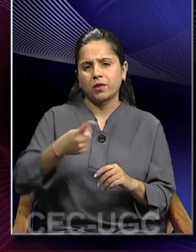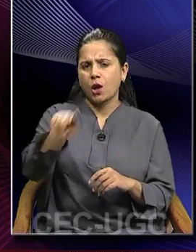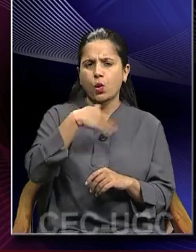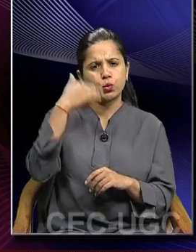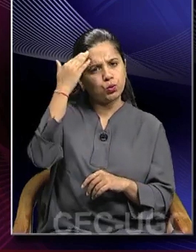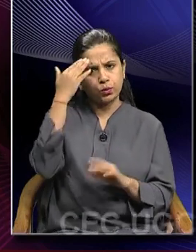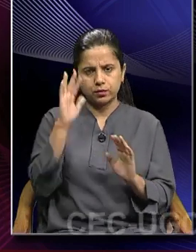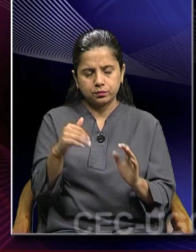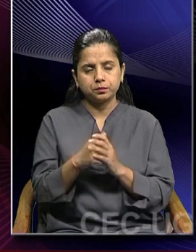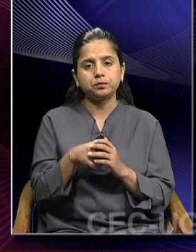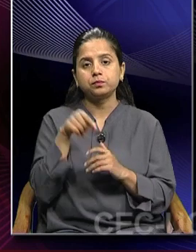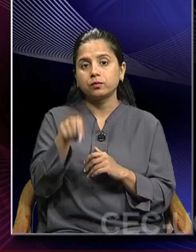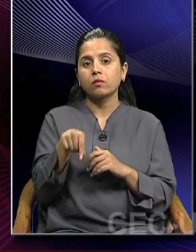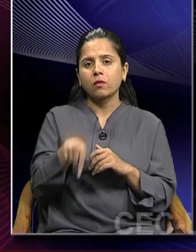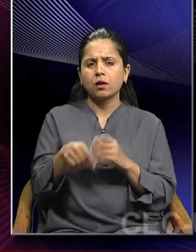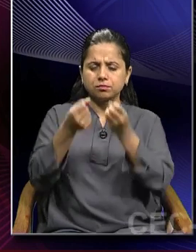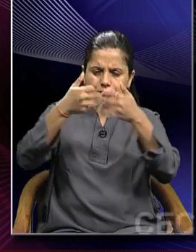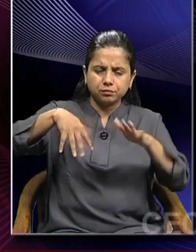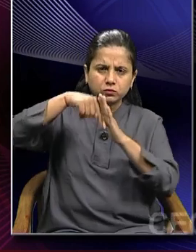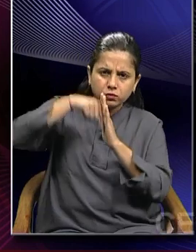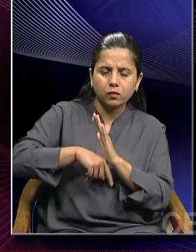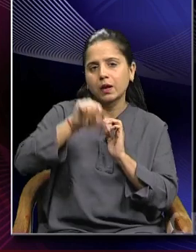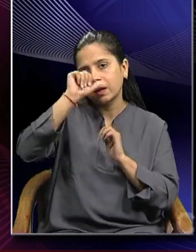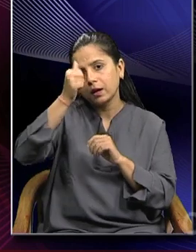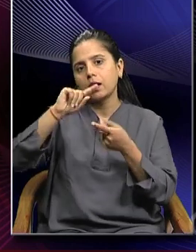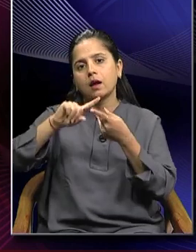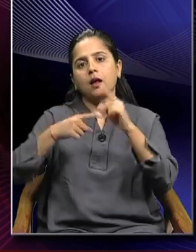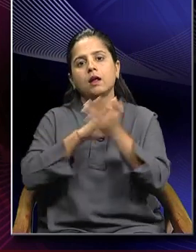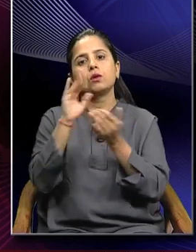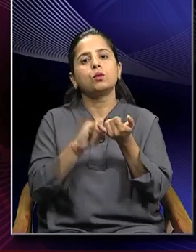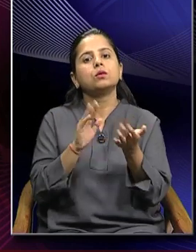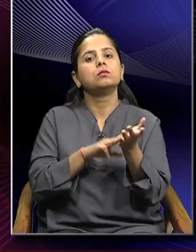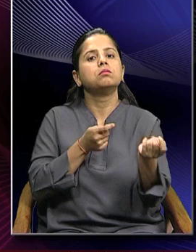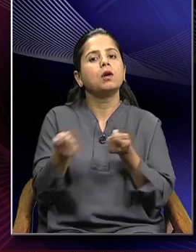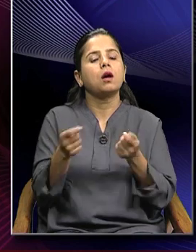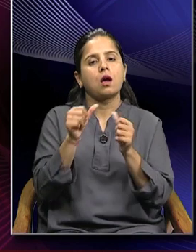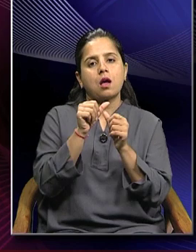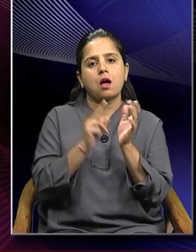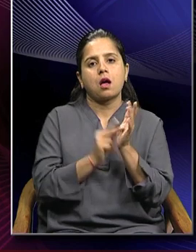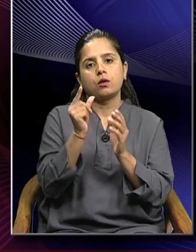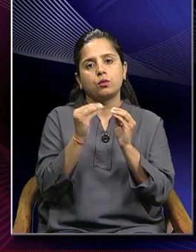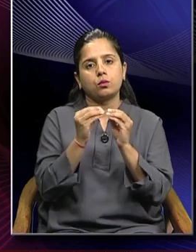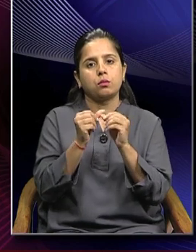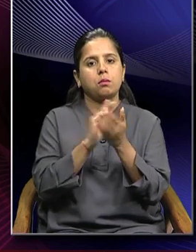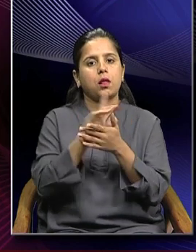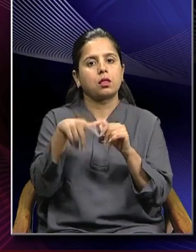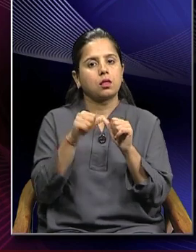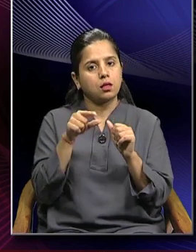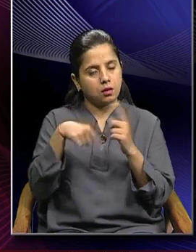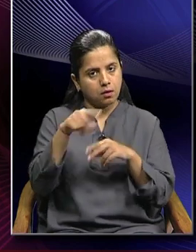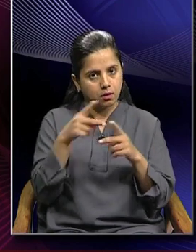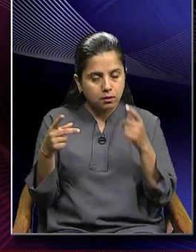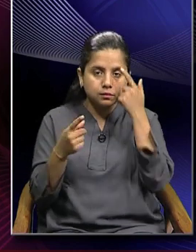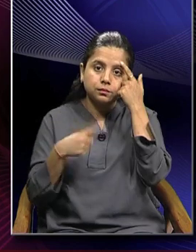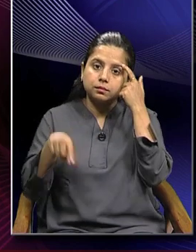that at the very root of Indian ethos in management is Anu Bhadra Krito Yanto Vishwata.